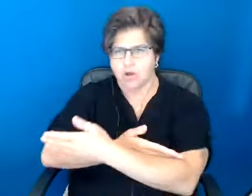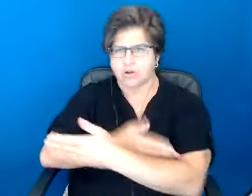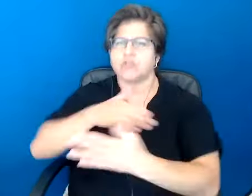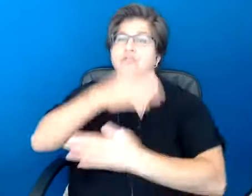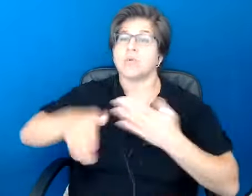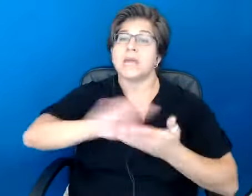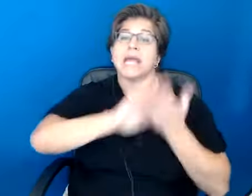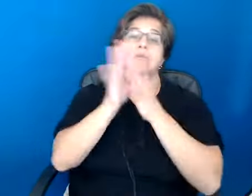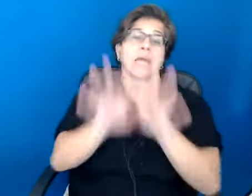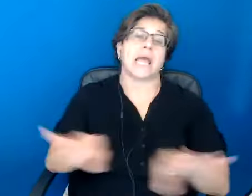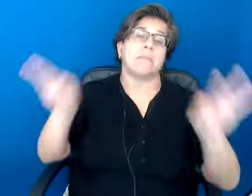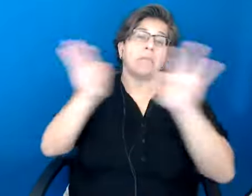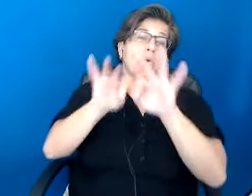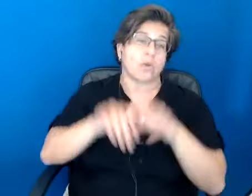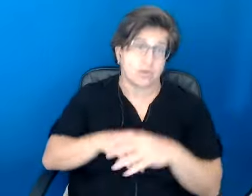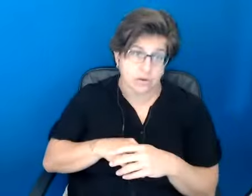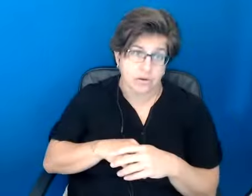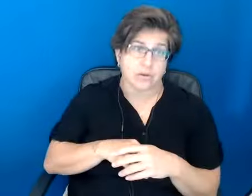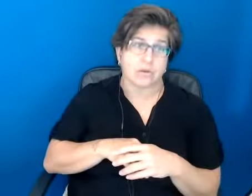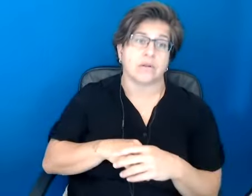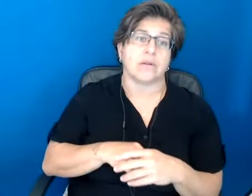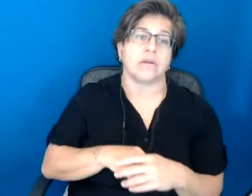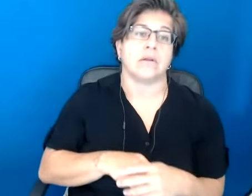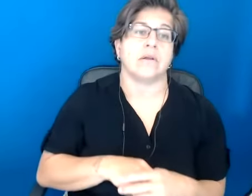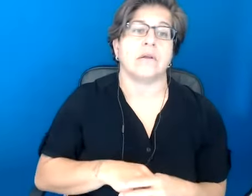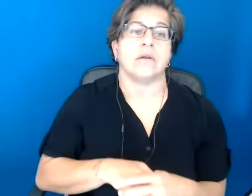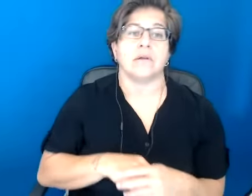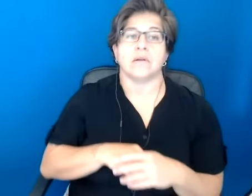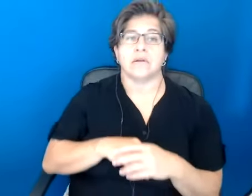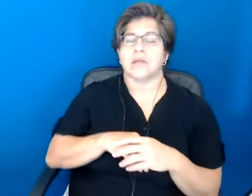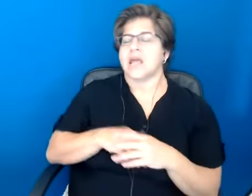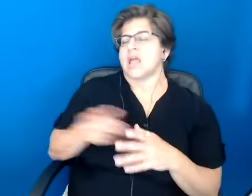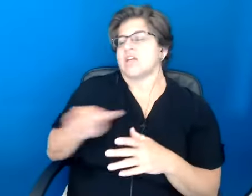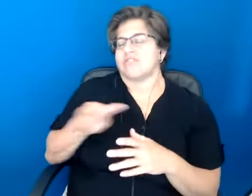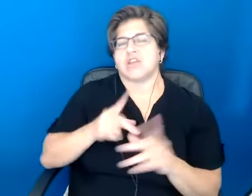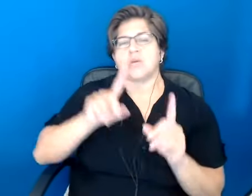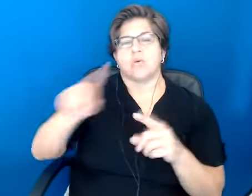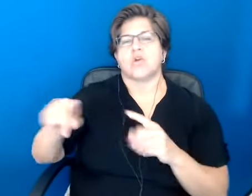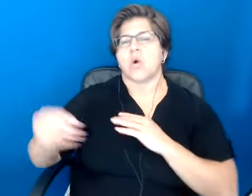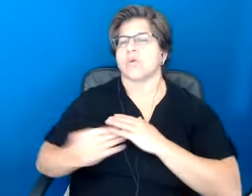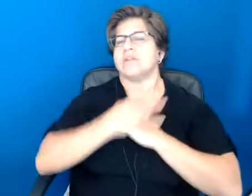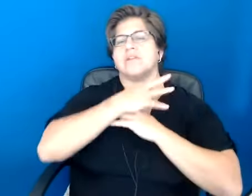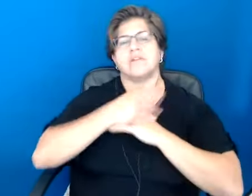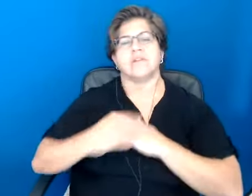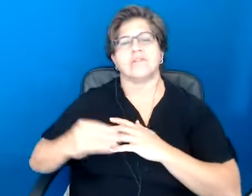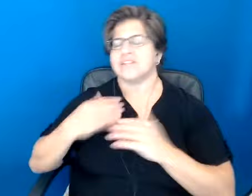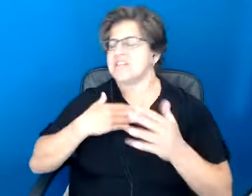to take my eyes off my husband, let him drink. We started to take my daughter. So the weekends were very important to me. So I finished work on a